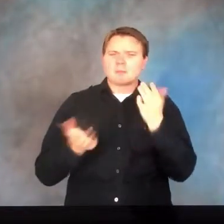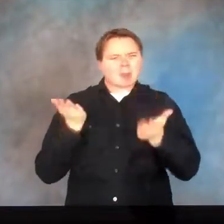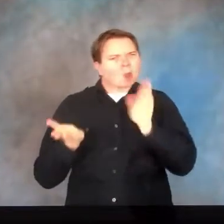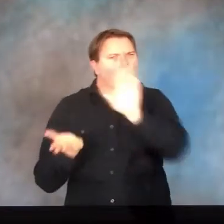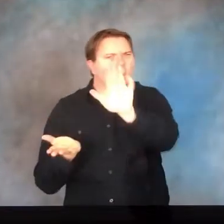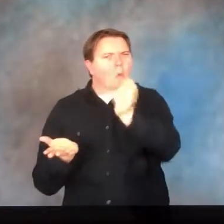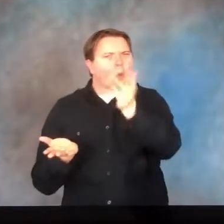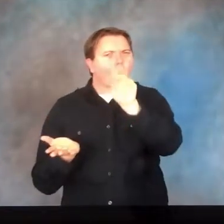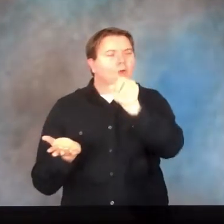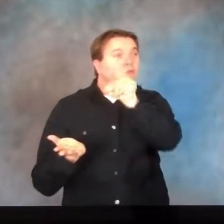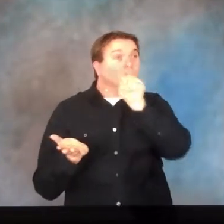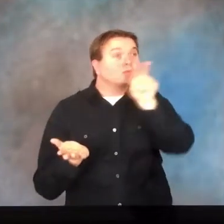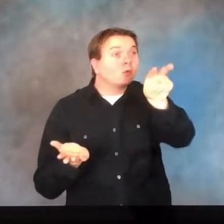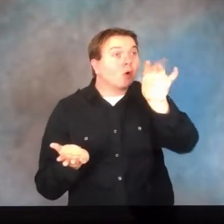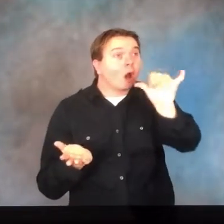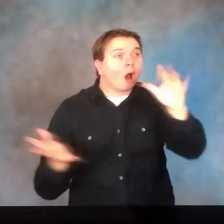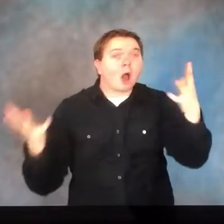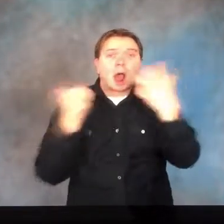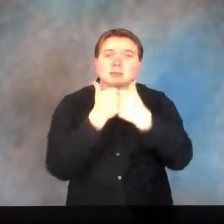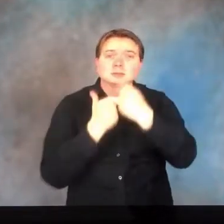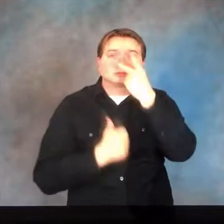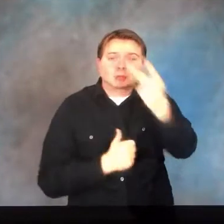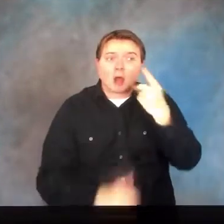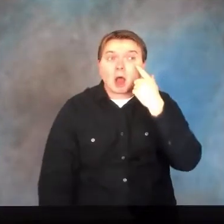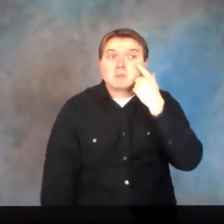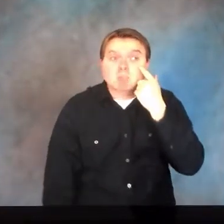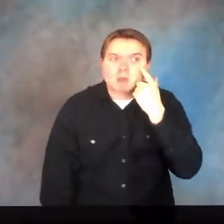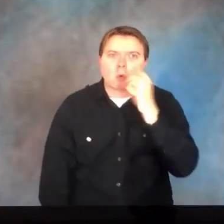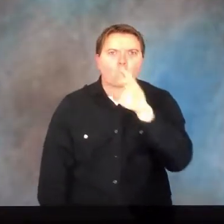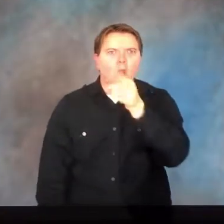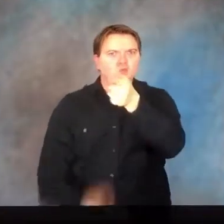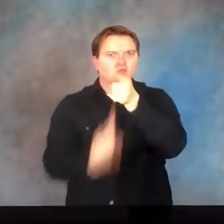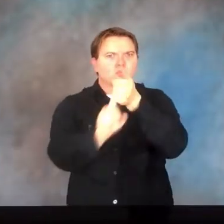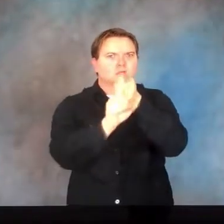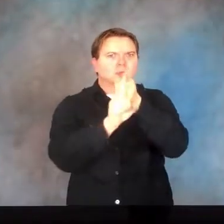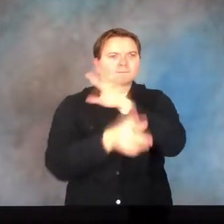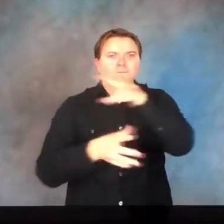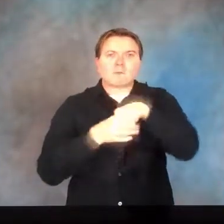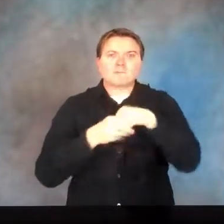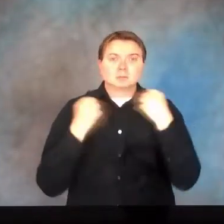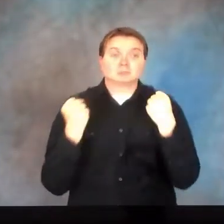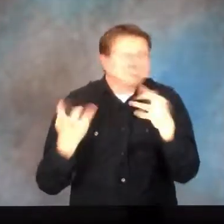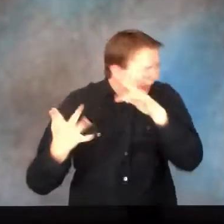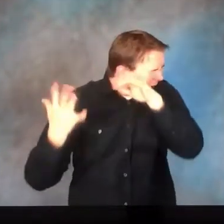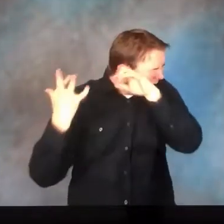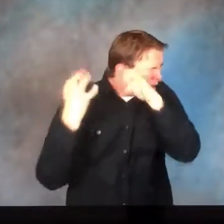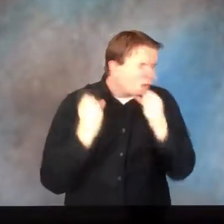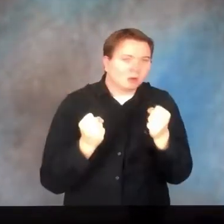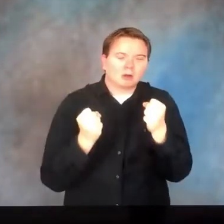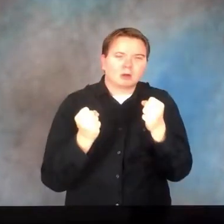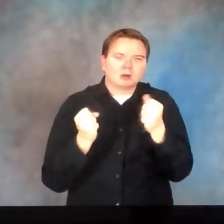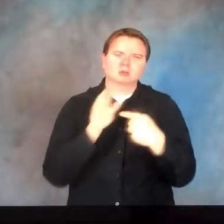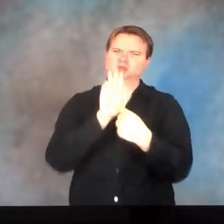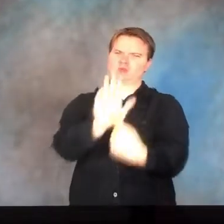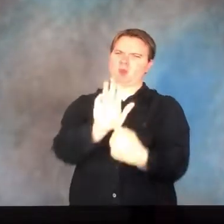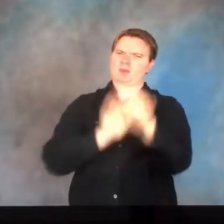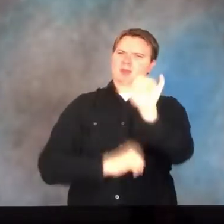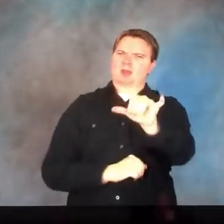I'm only drawing from my mom's accident. Maybe you experienced an accident yourself, or you've seen an accident. Why